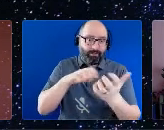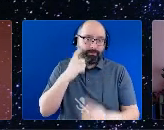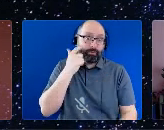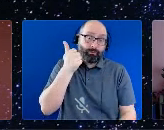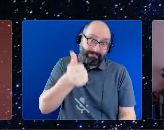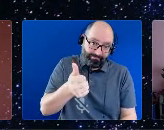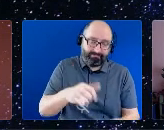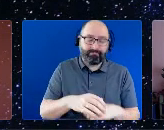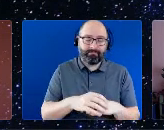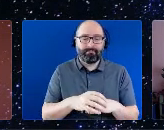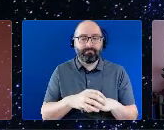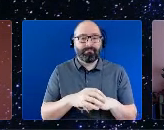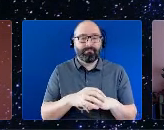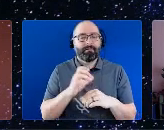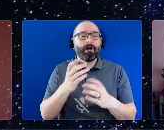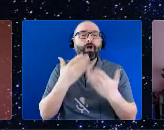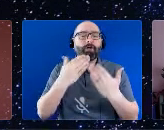just as a good look.